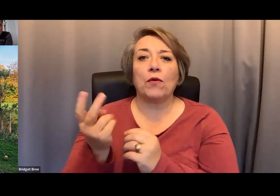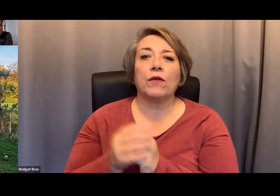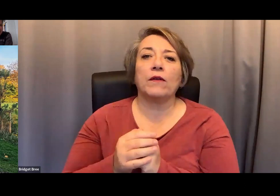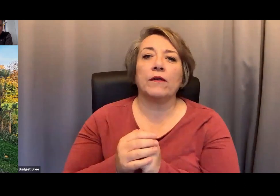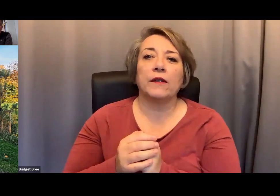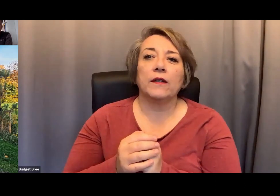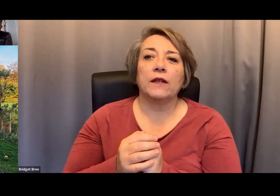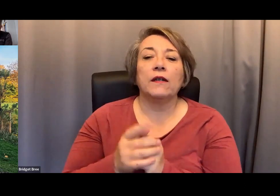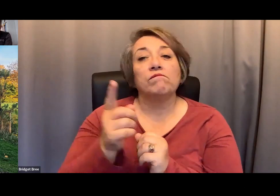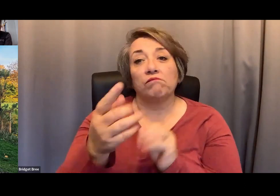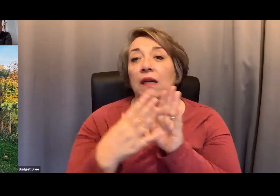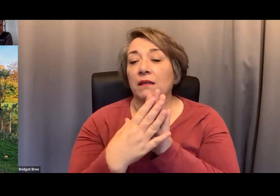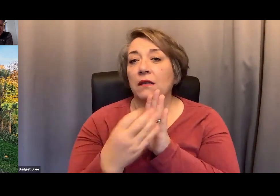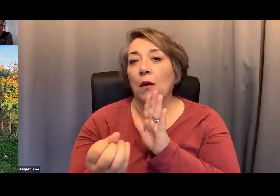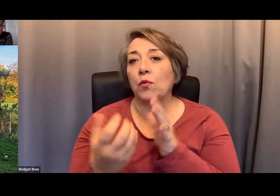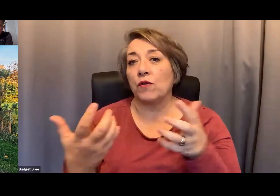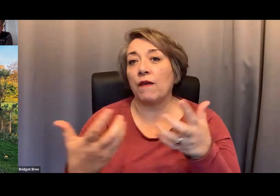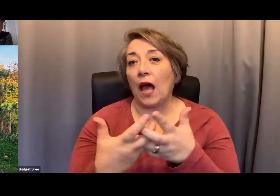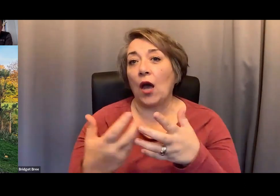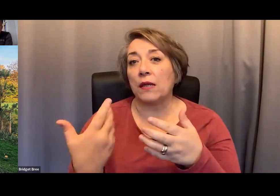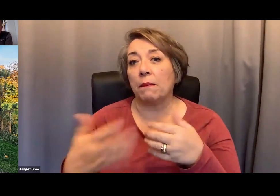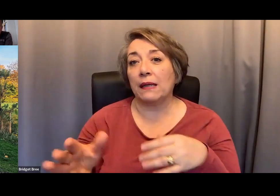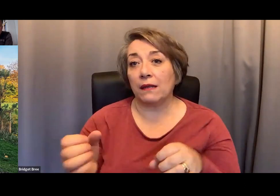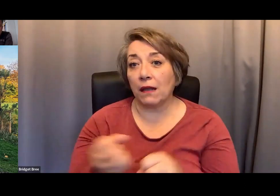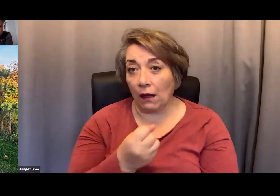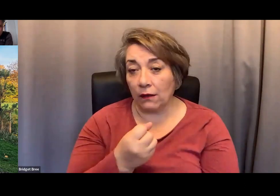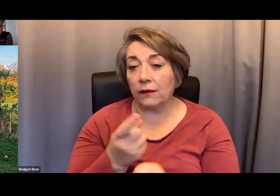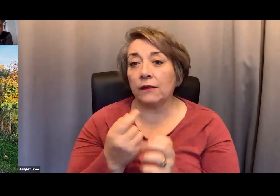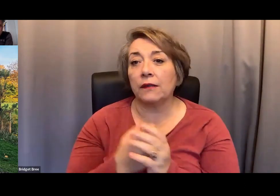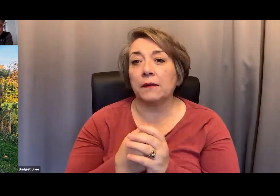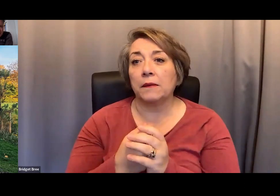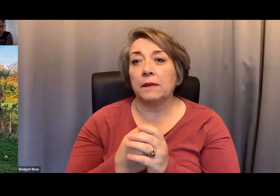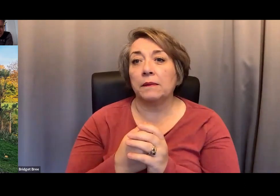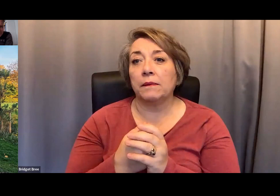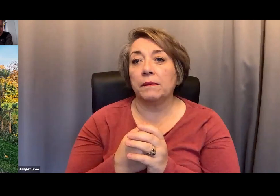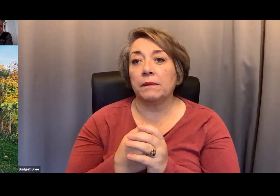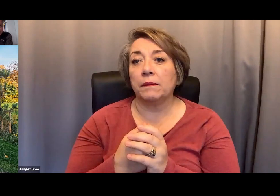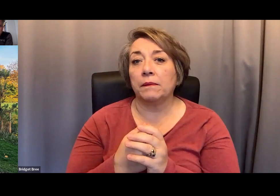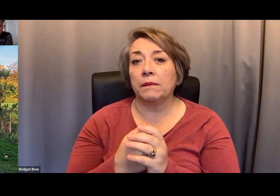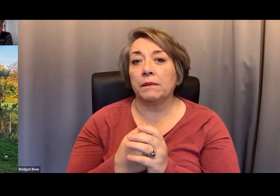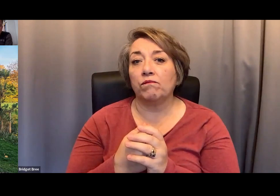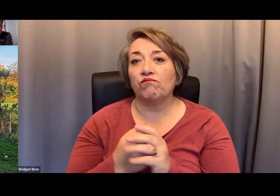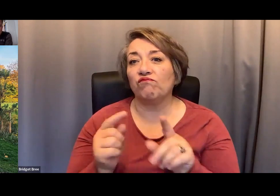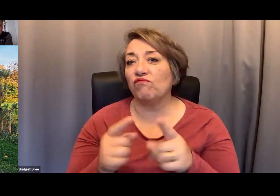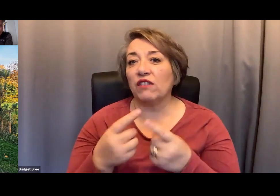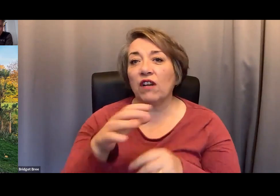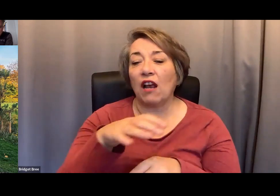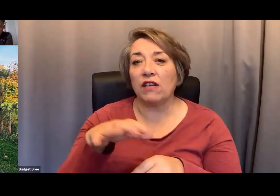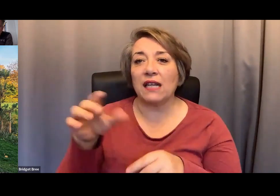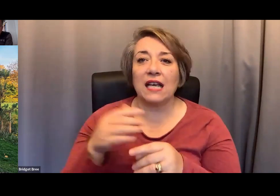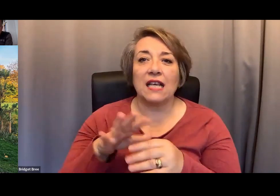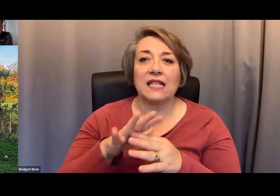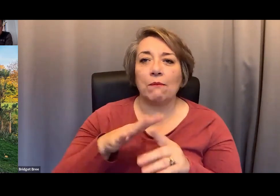provides examples of how this has been practiced, with focusing on various areas. This is some social